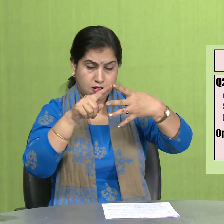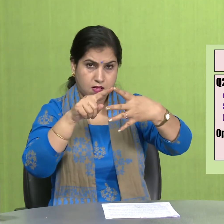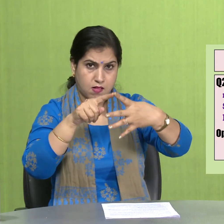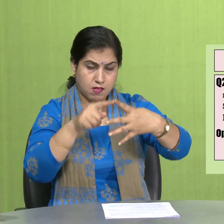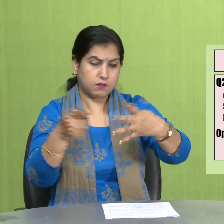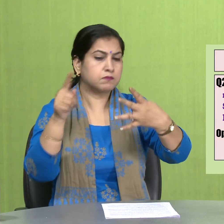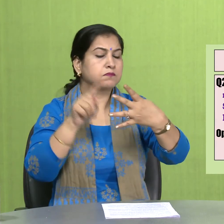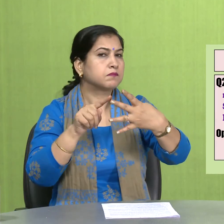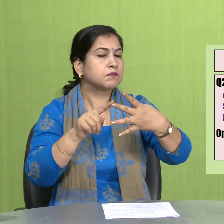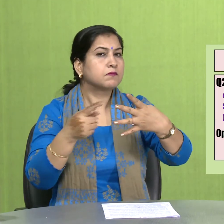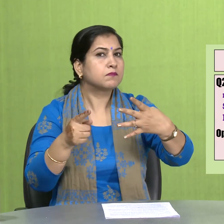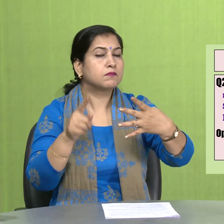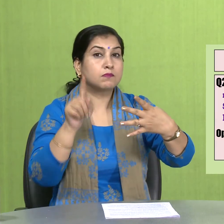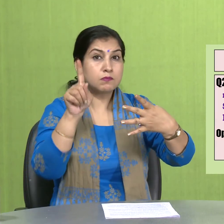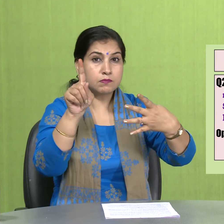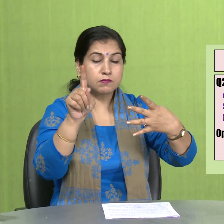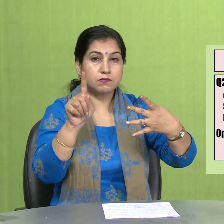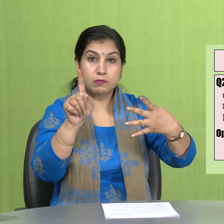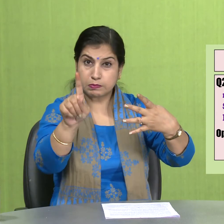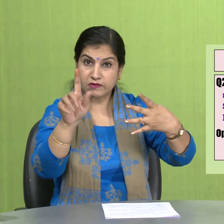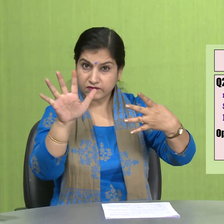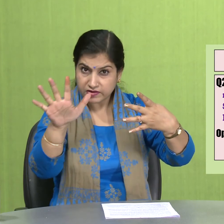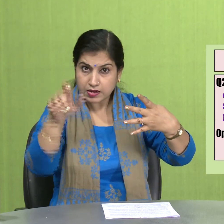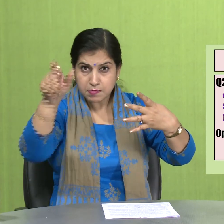The second option is 15 people.